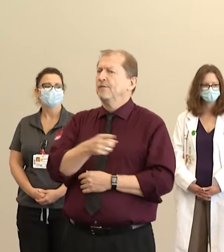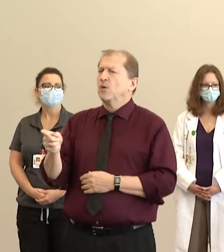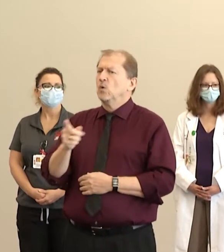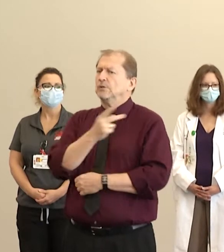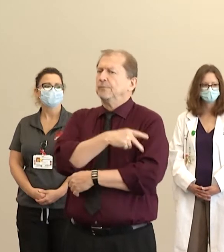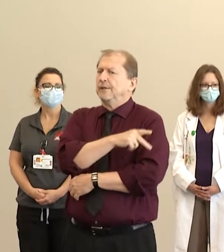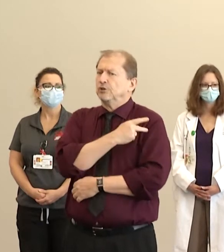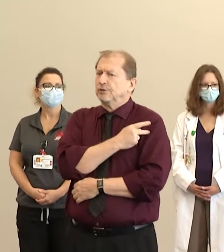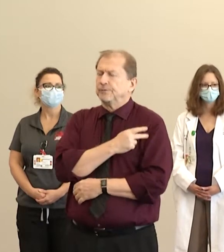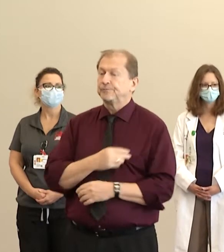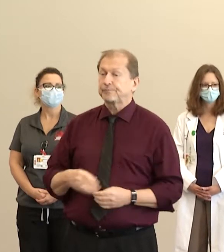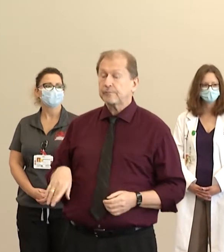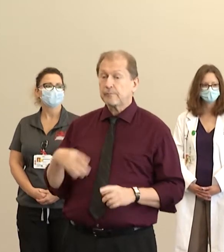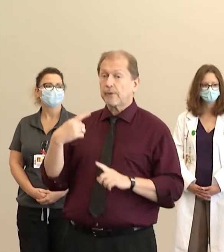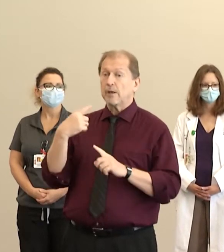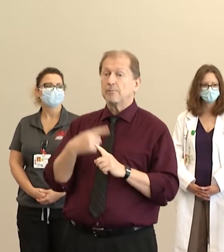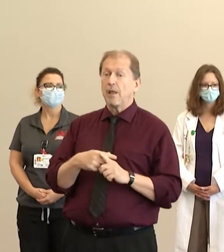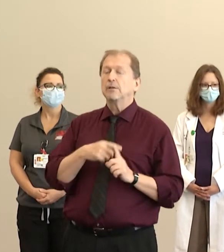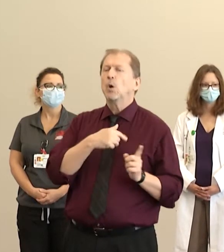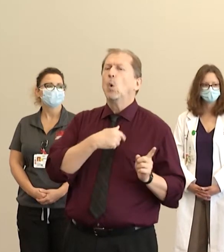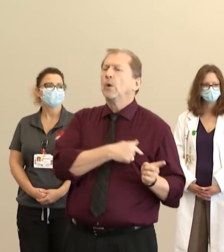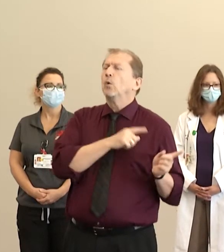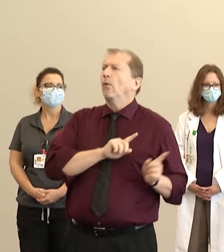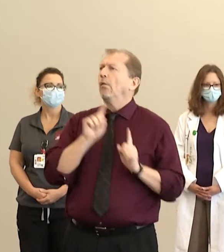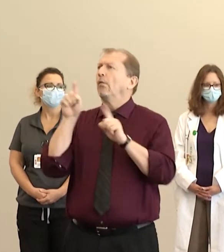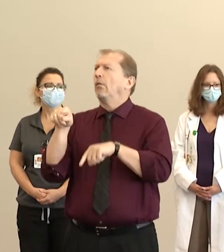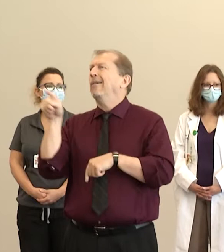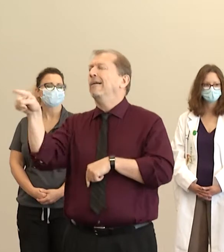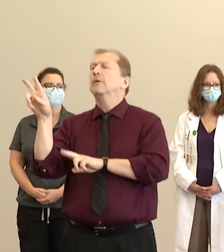We'll also get to see a critical care training session in the lab.